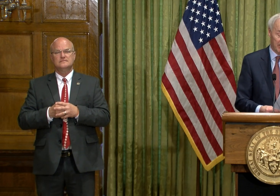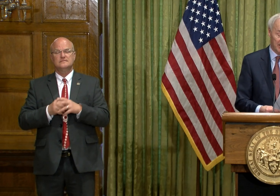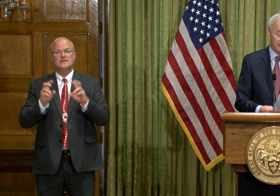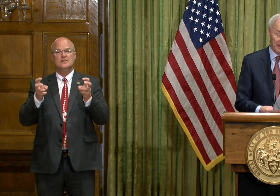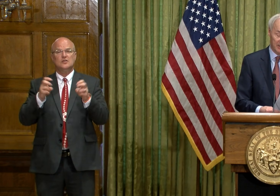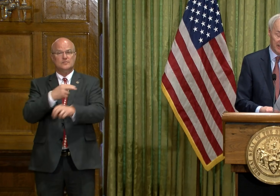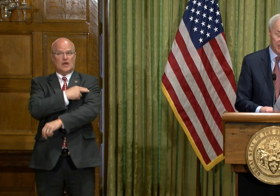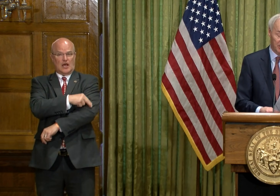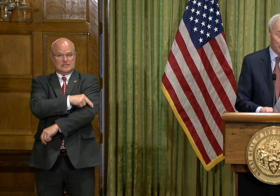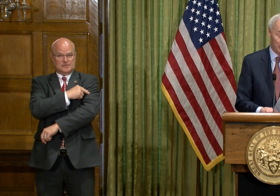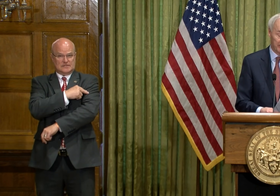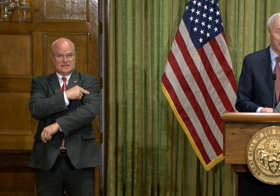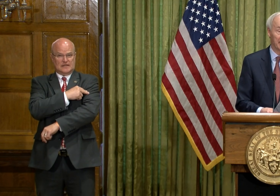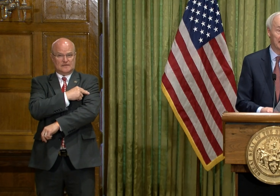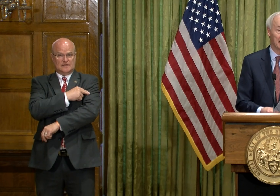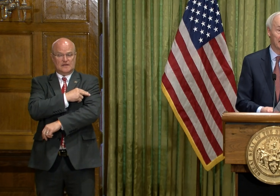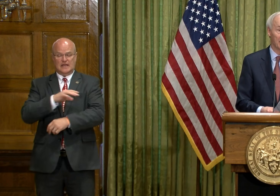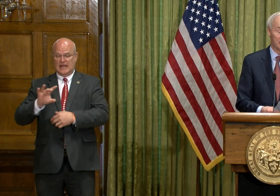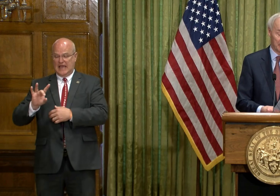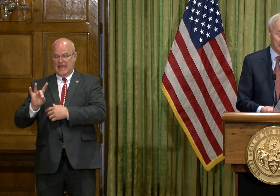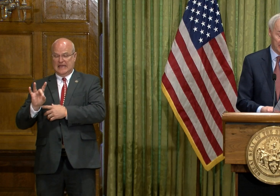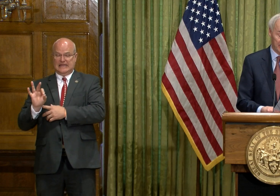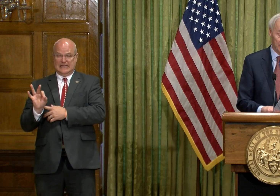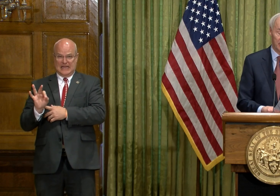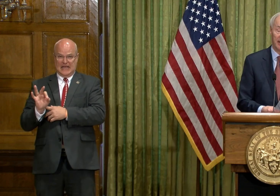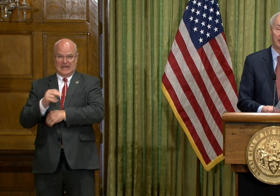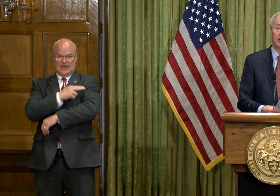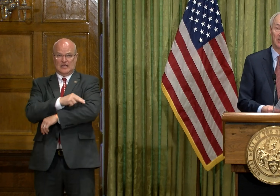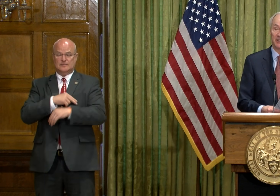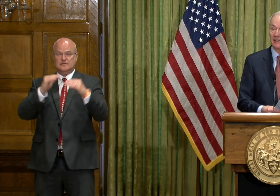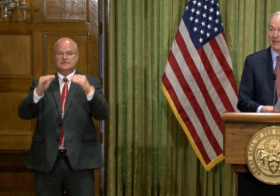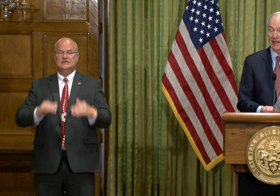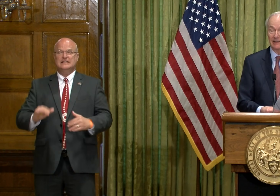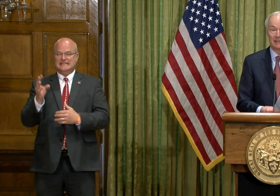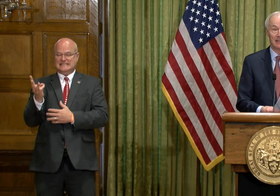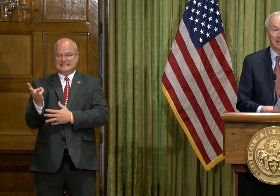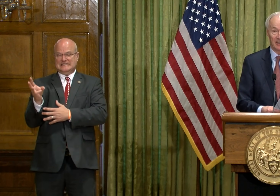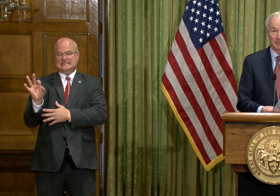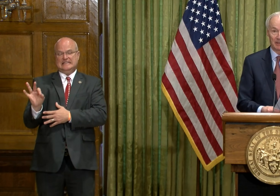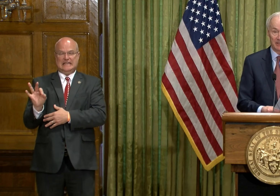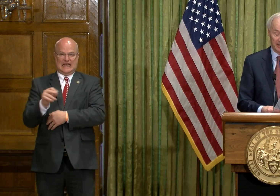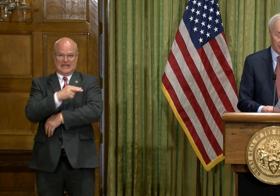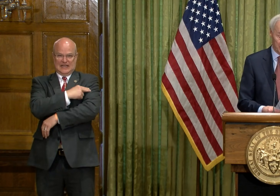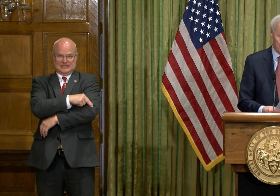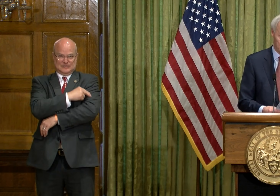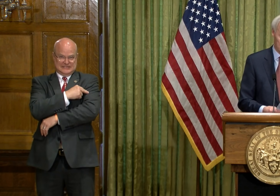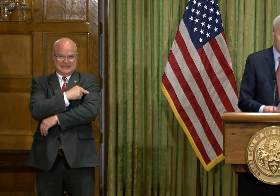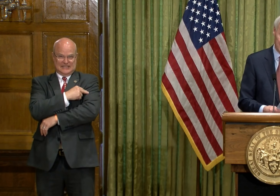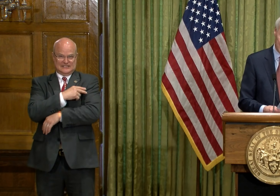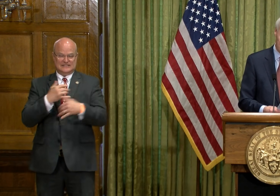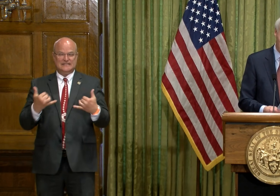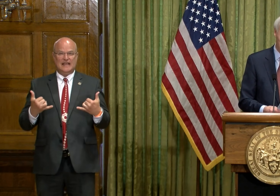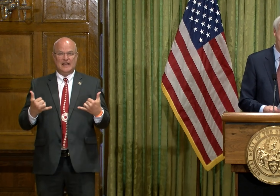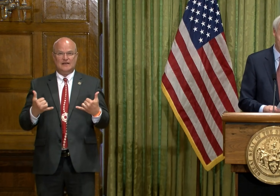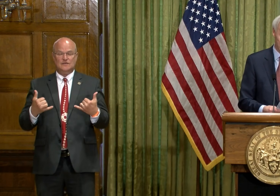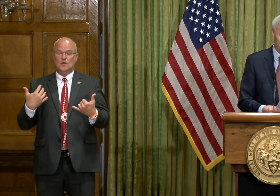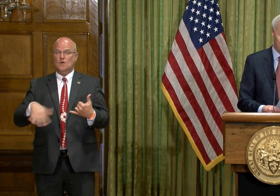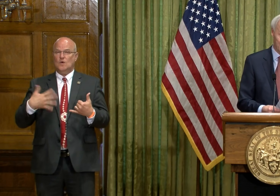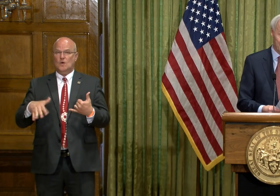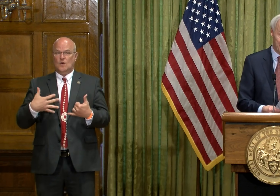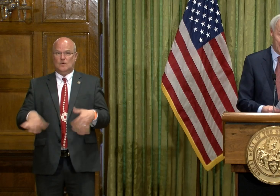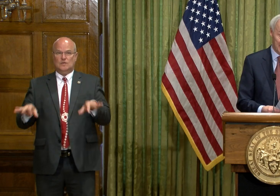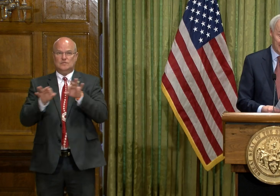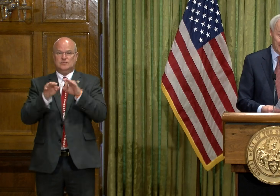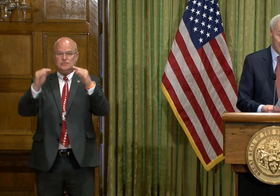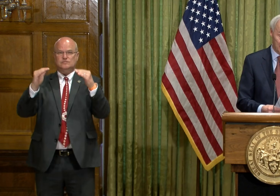In terms of hospitalizations, we went from 89 hospitalizations down to 69 hospitalizations. That's a very